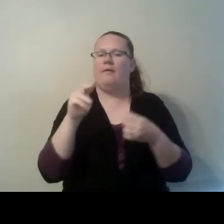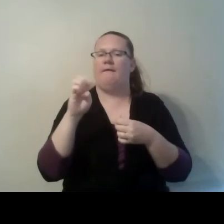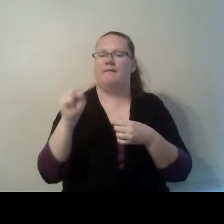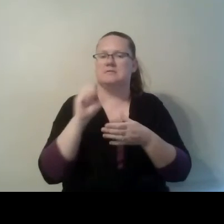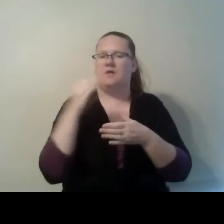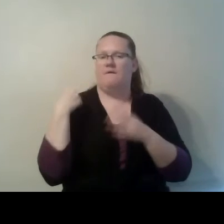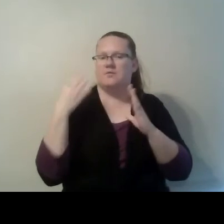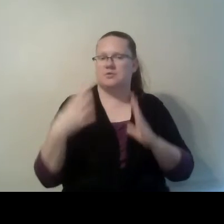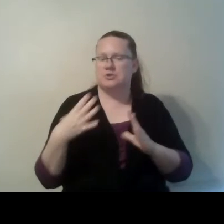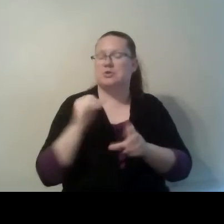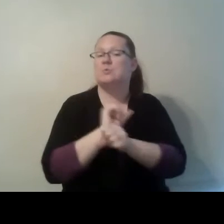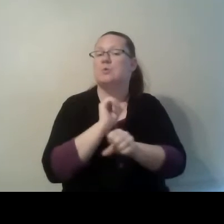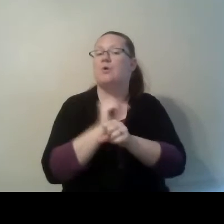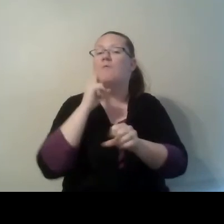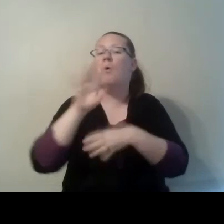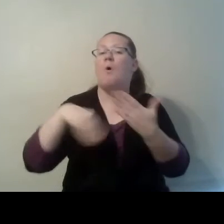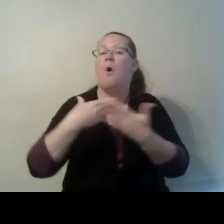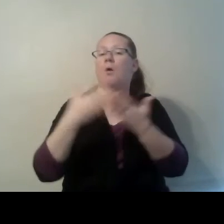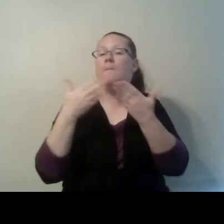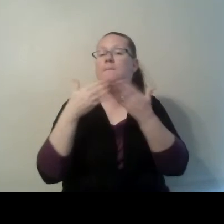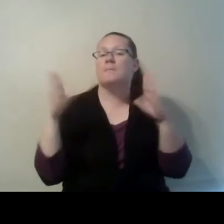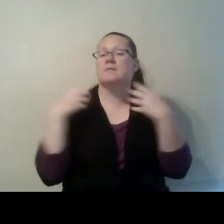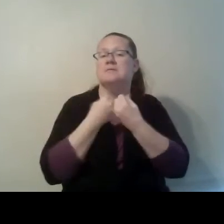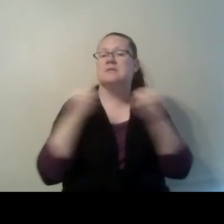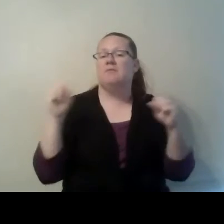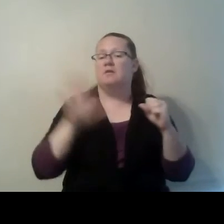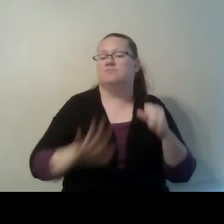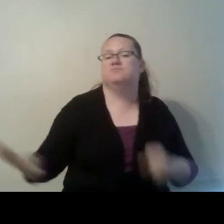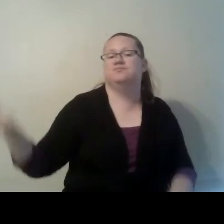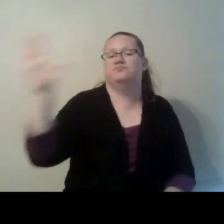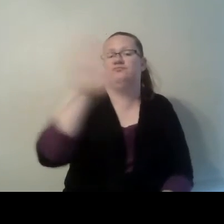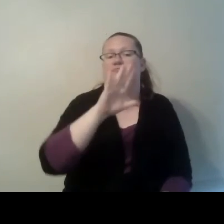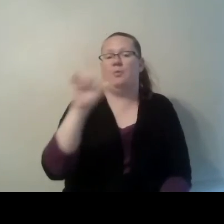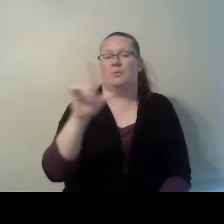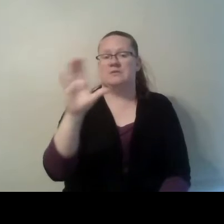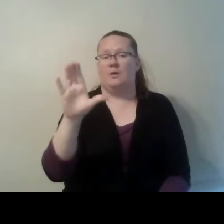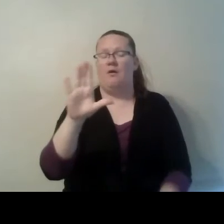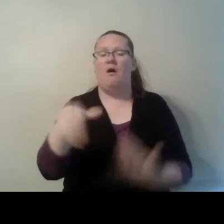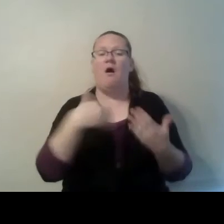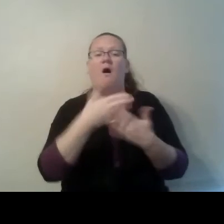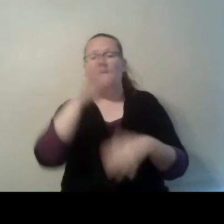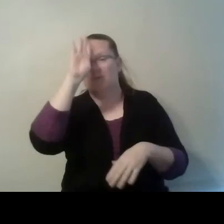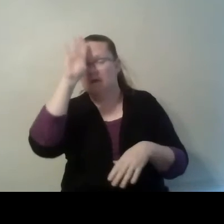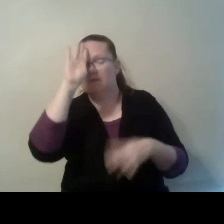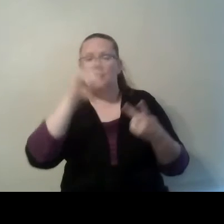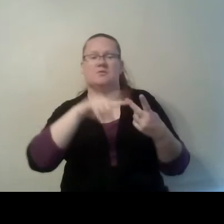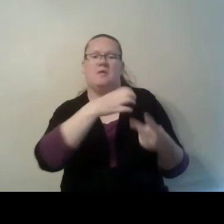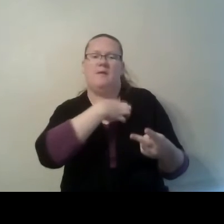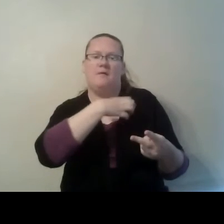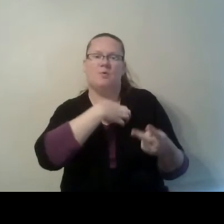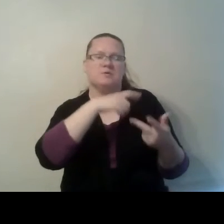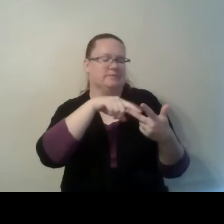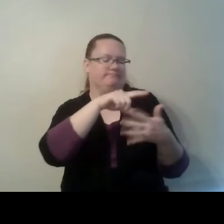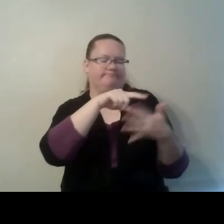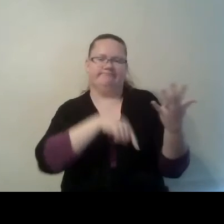of public safety across Lucas County. So our firefighters, our law enforcement across Lucas County, when they get exposures,